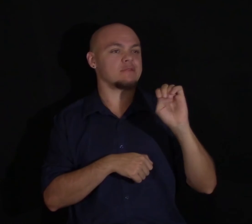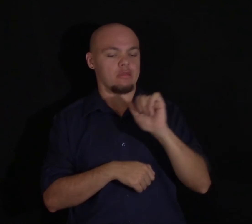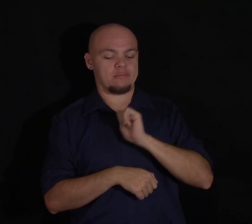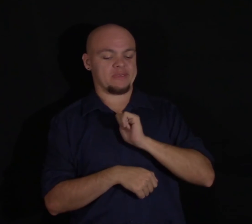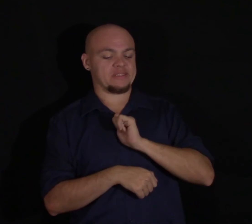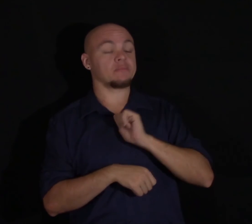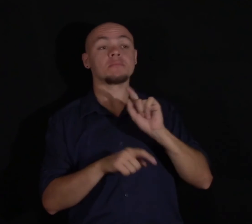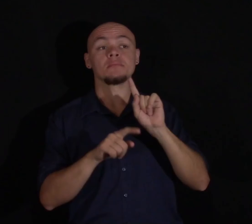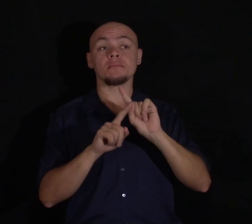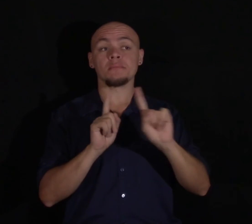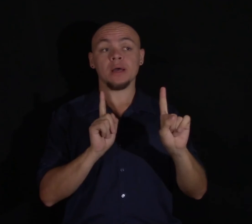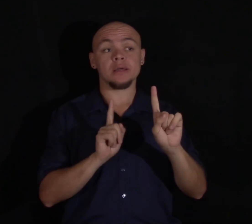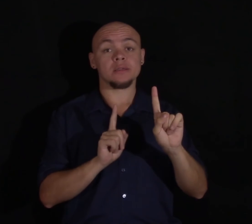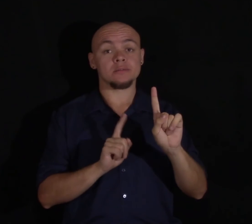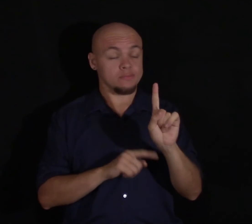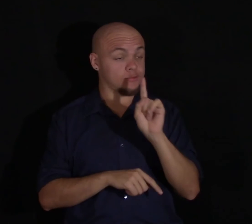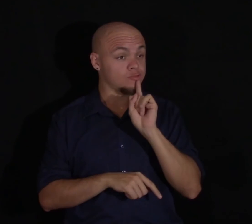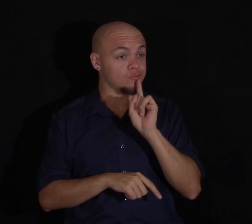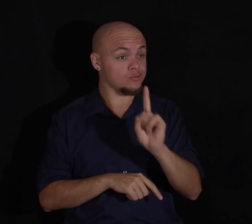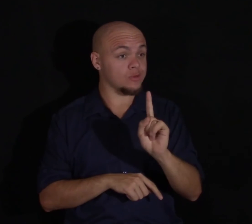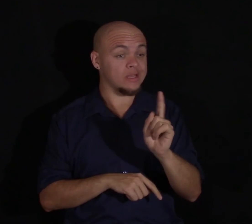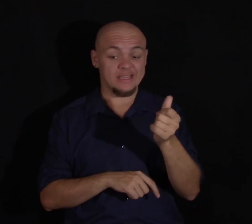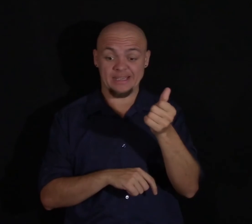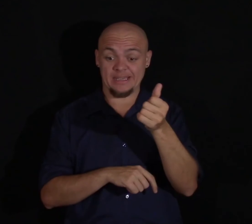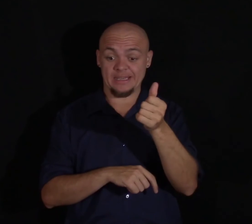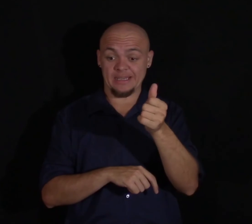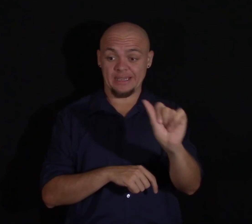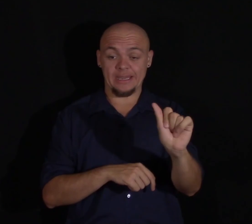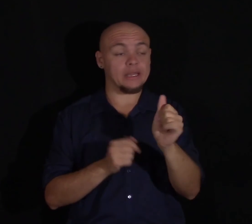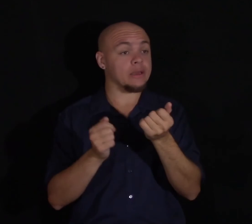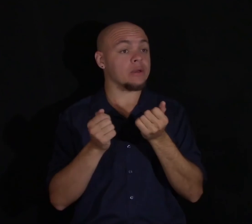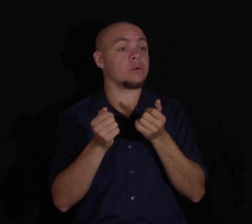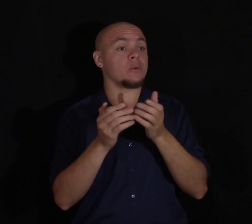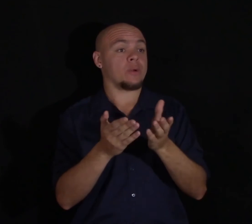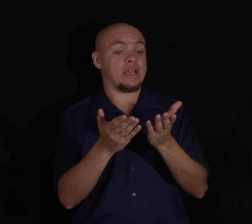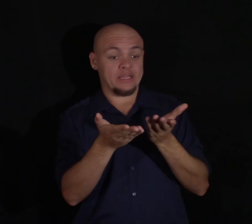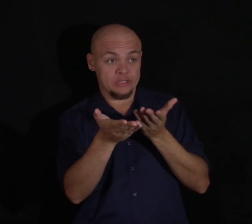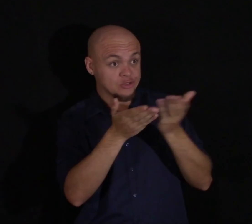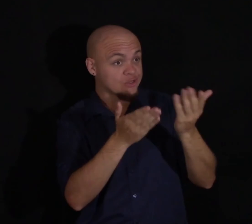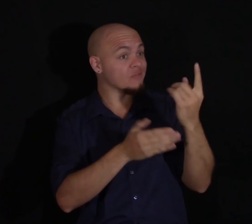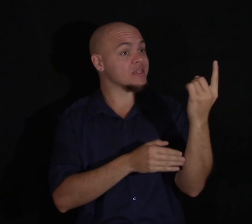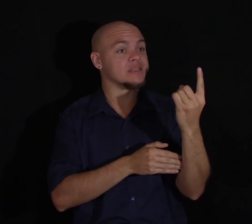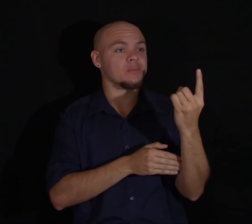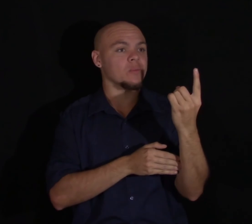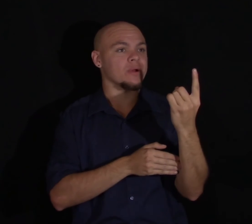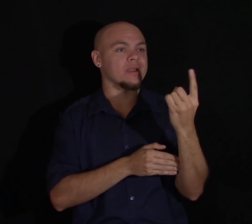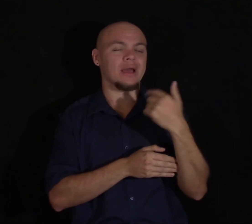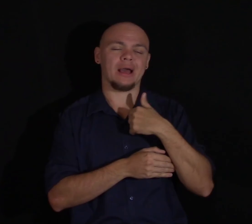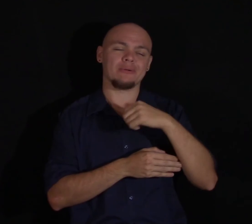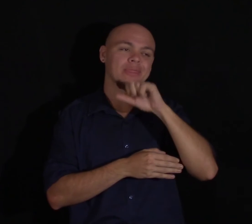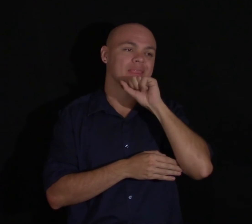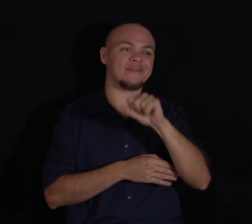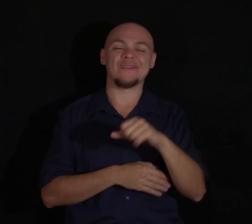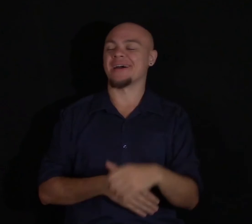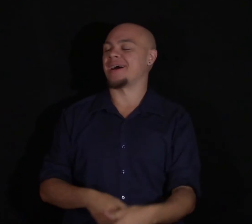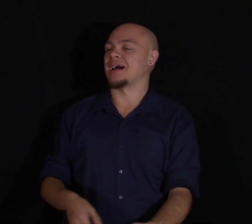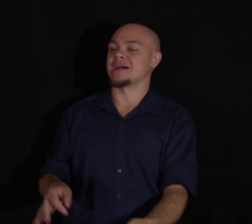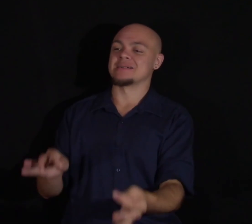true pleasure to be in any way serviceable to a human creature." "Excellent man! I